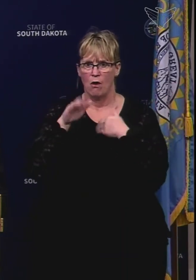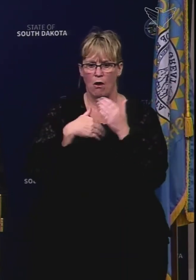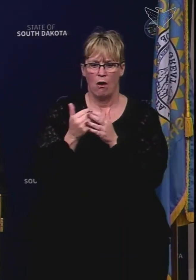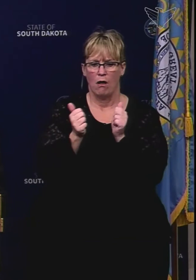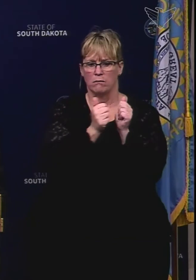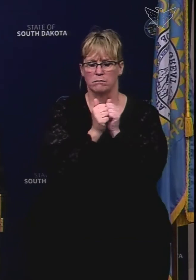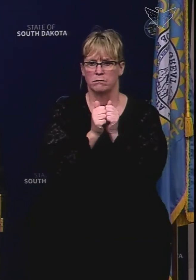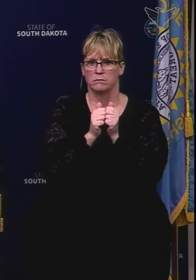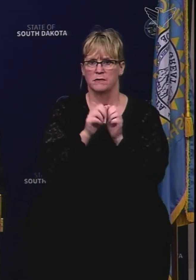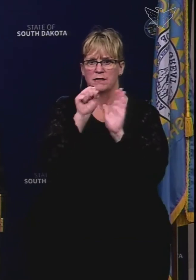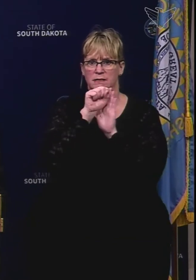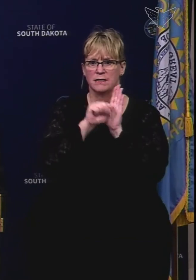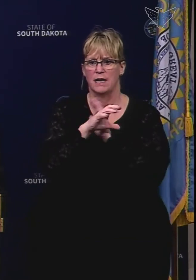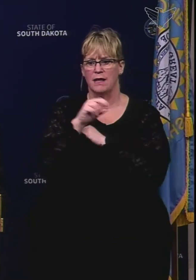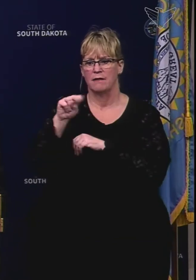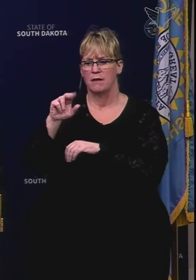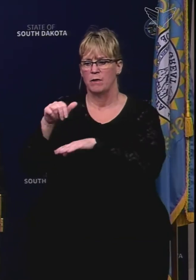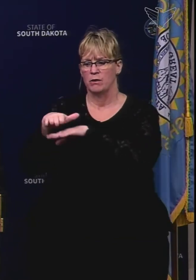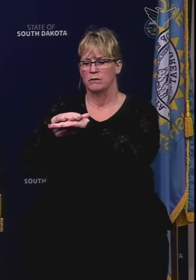between the tribes and the state.